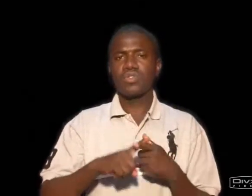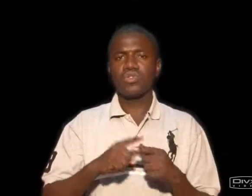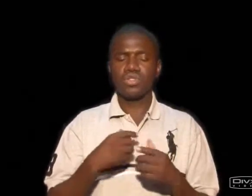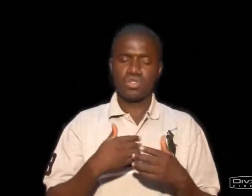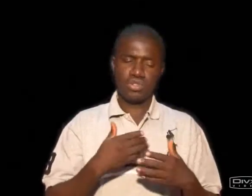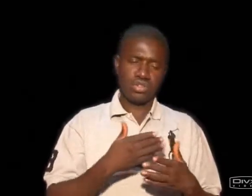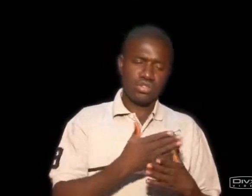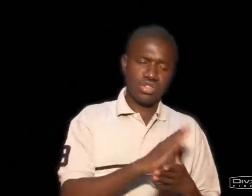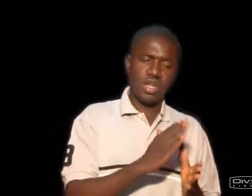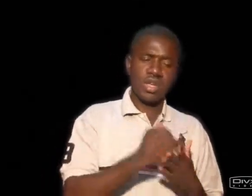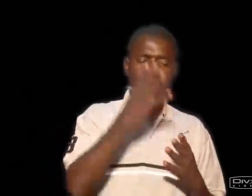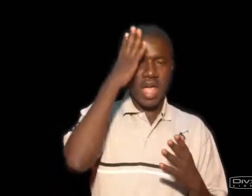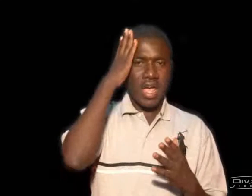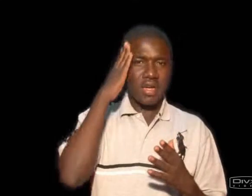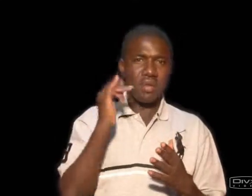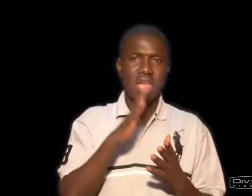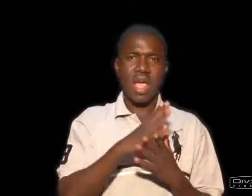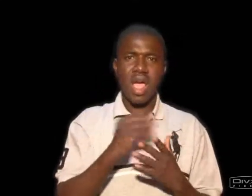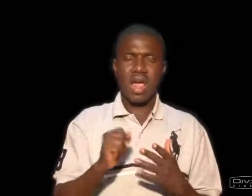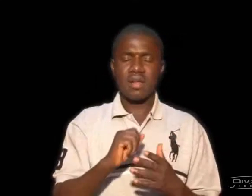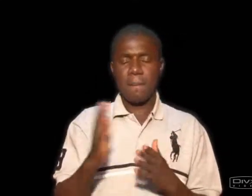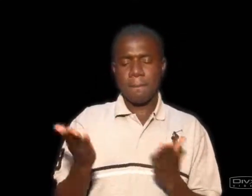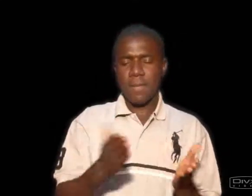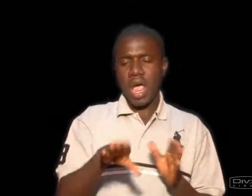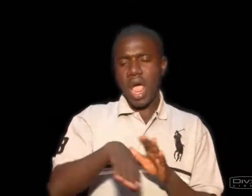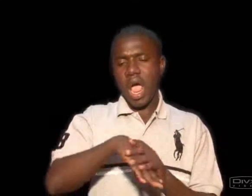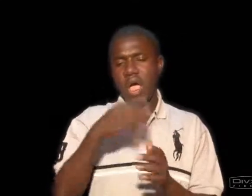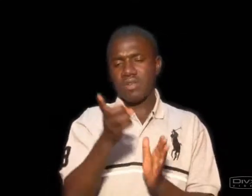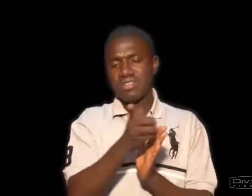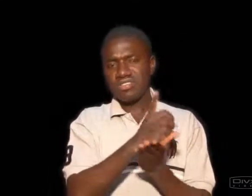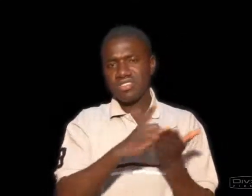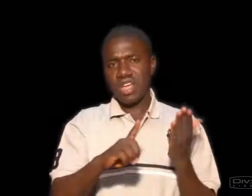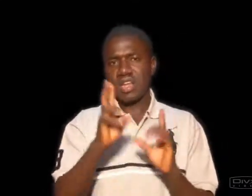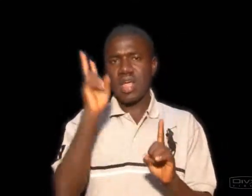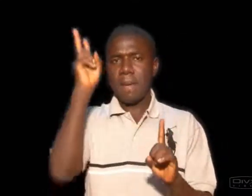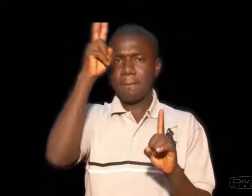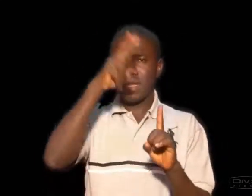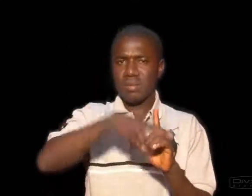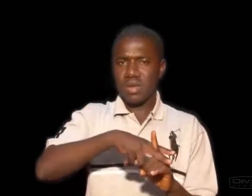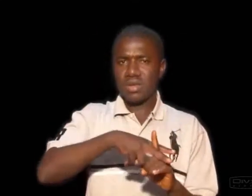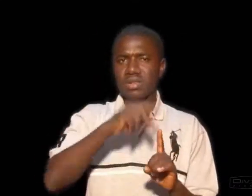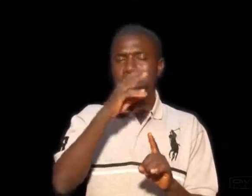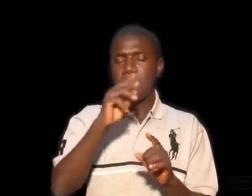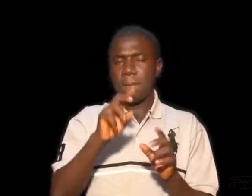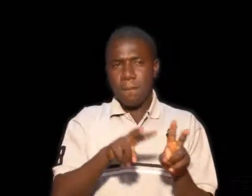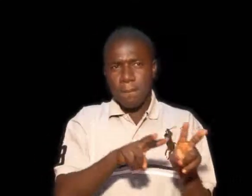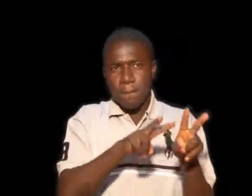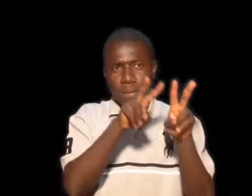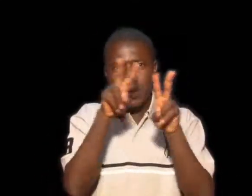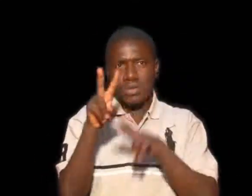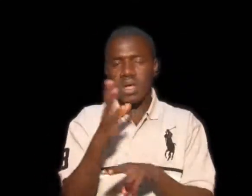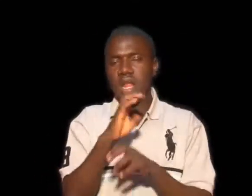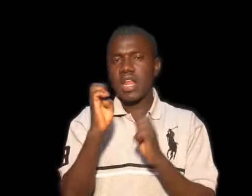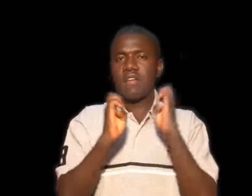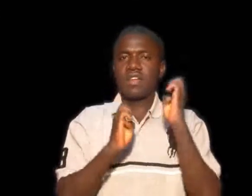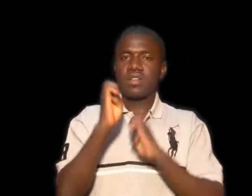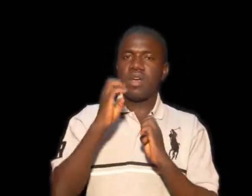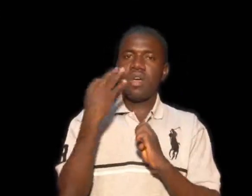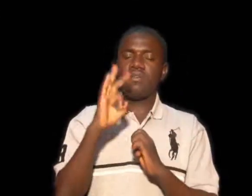disabilities, concerns and experiences an integral dimension of the design, implementation, monitoring and evaluation